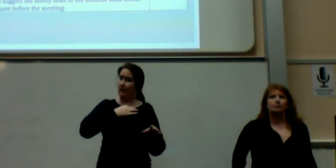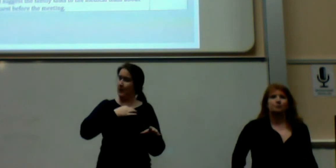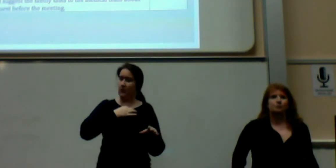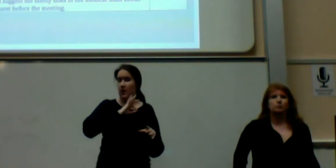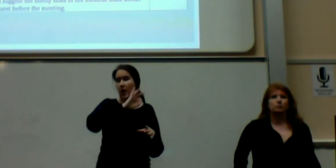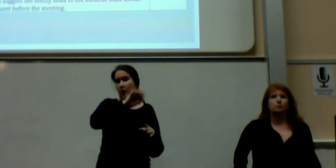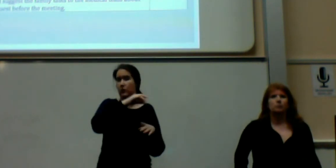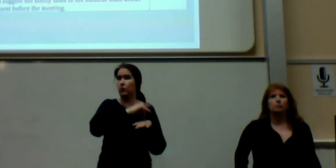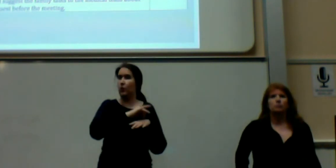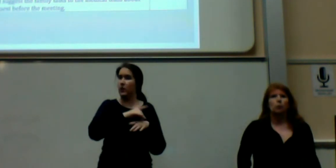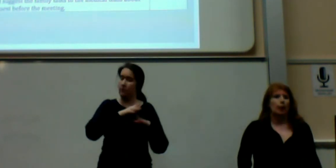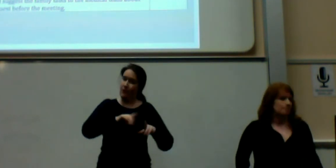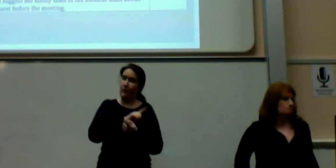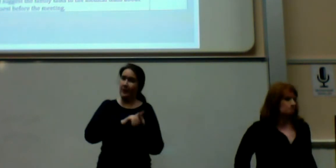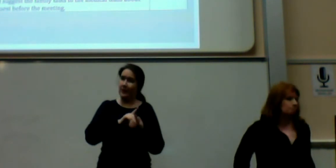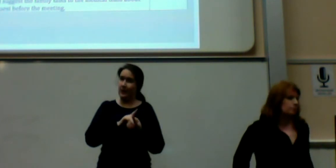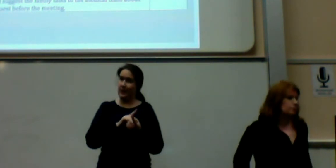meeting.